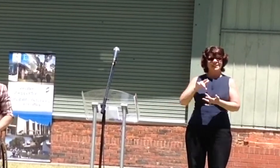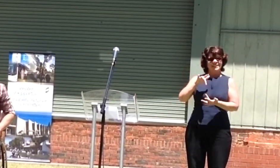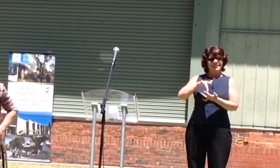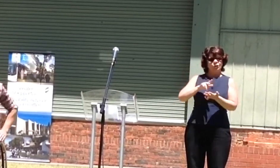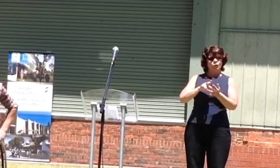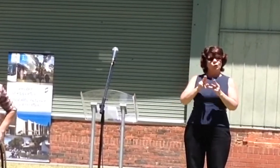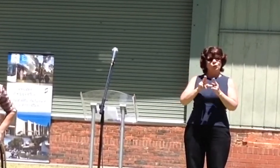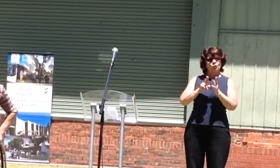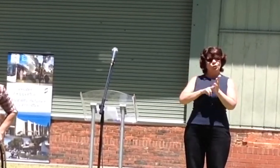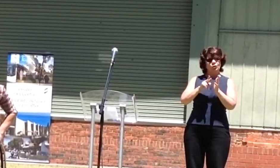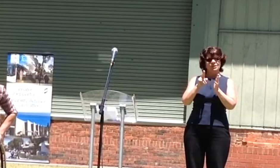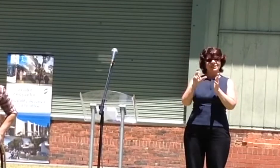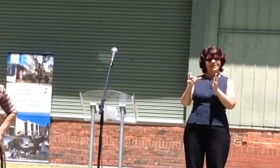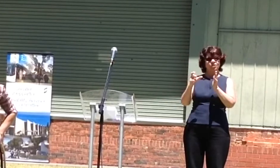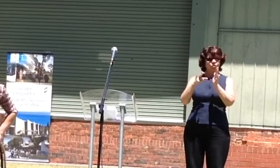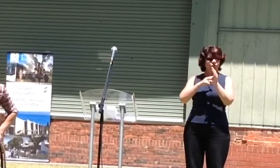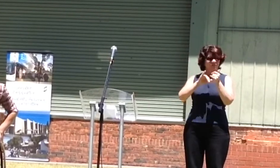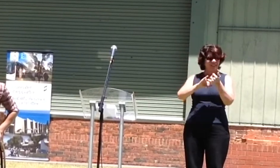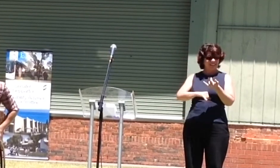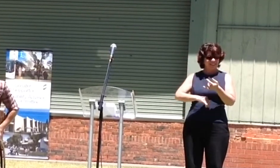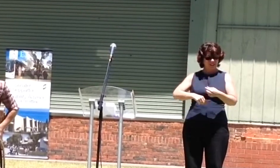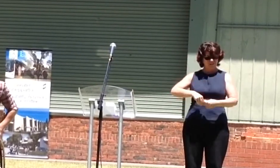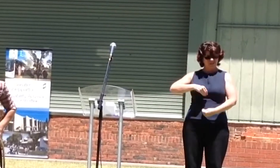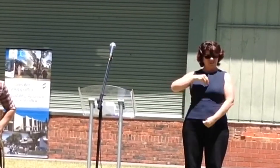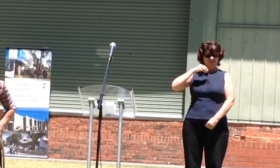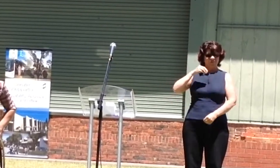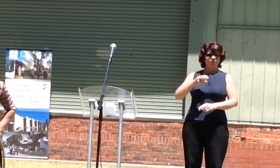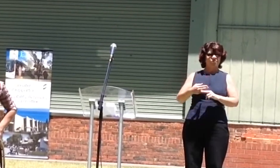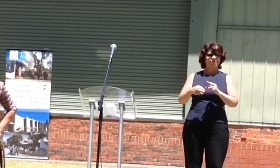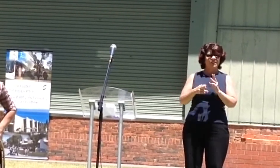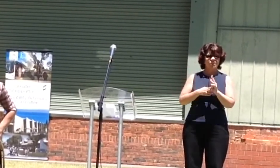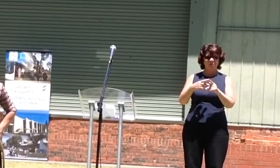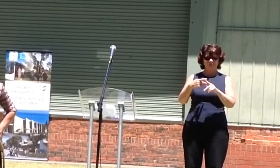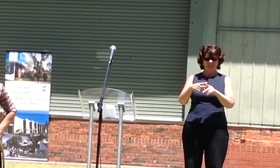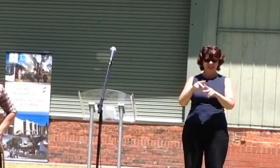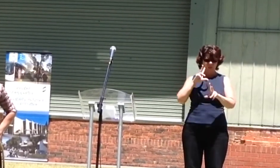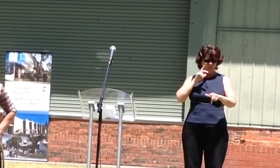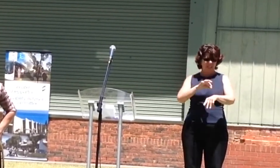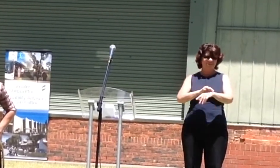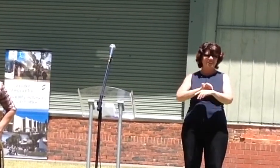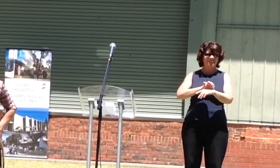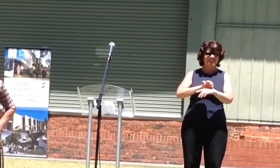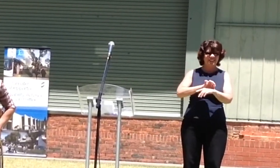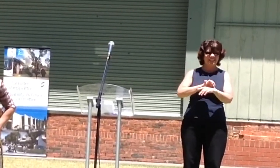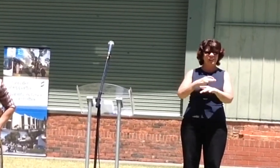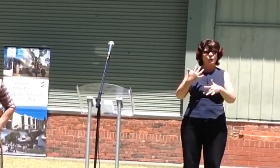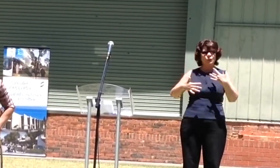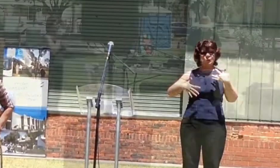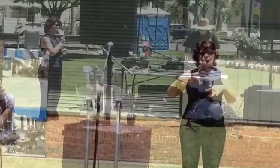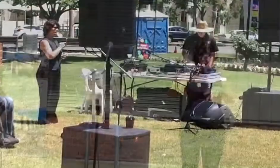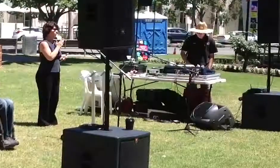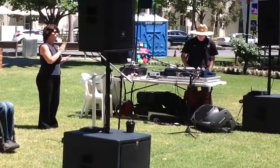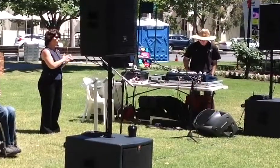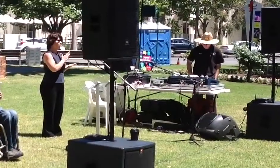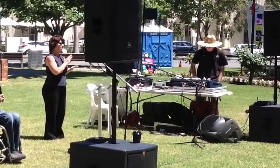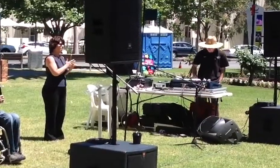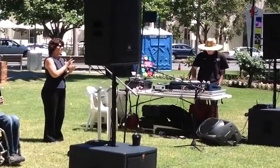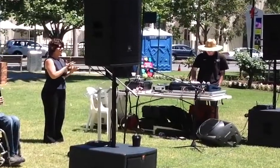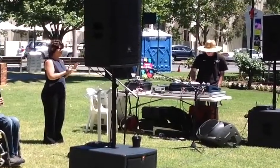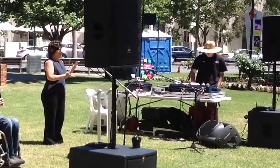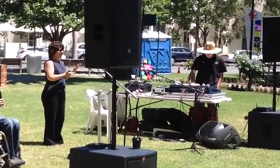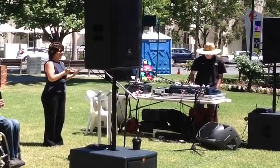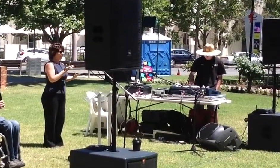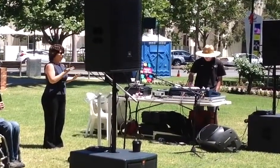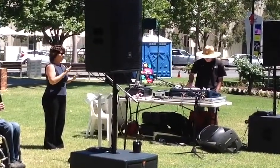skin care, pressure sores, and injuries you do to your legs, and not knowing it's life